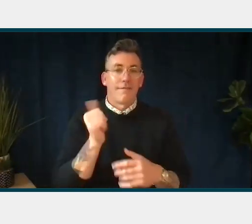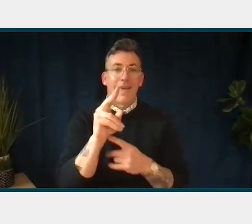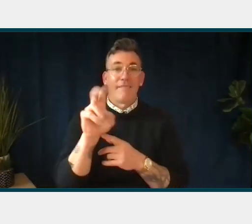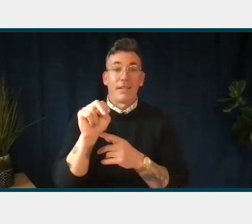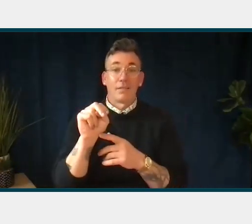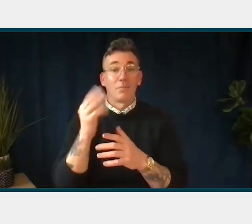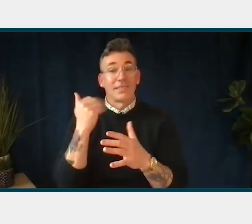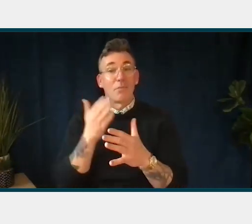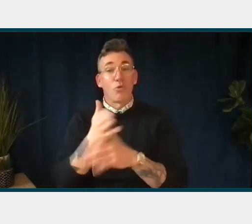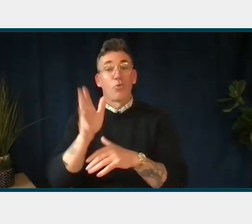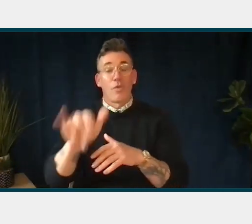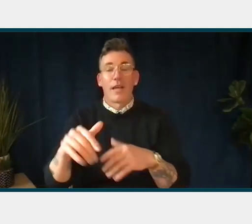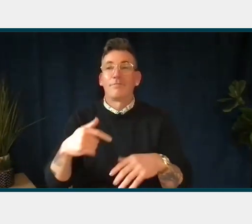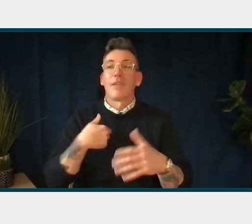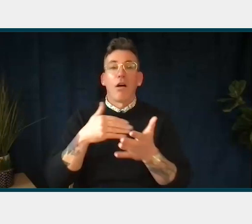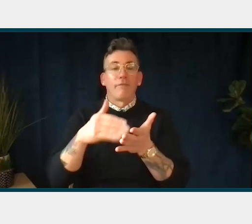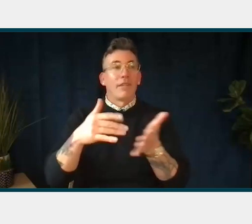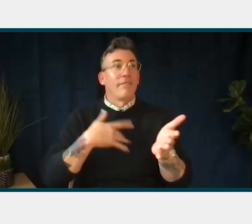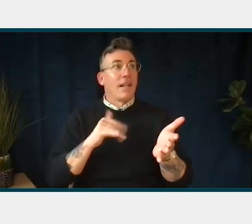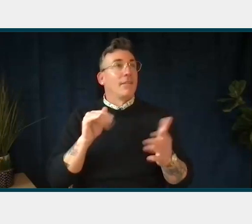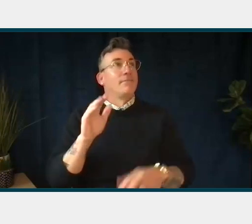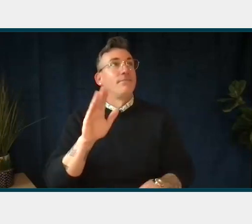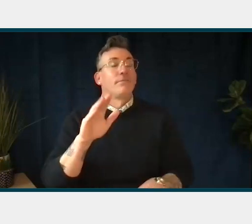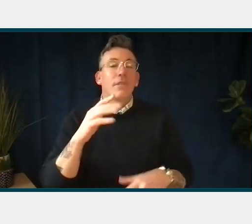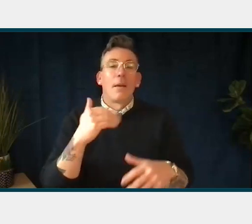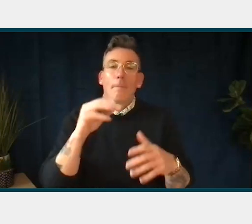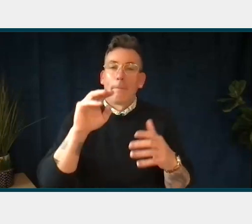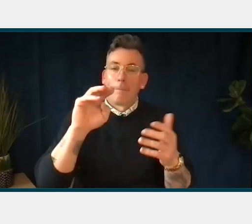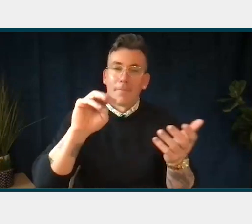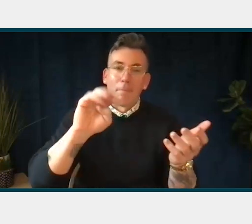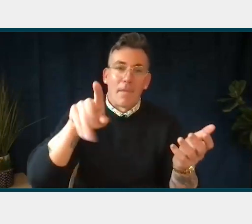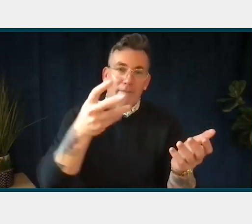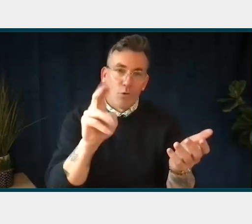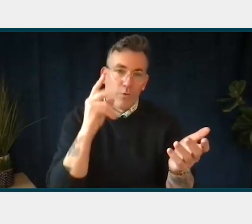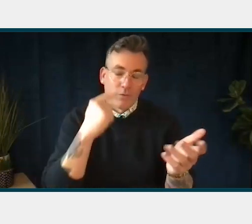I joined Mozzeria and I felt, even through that, often I felt like,